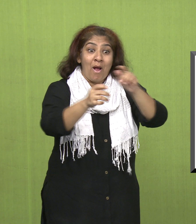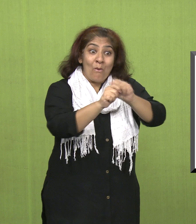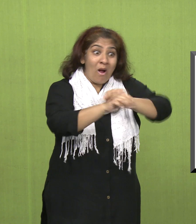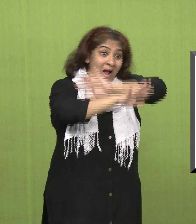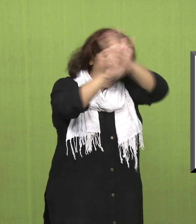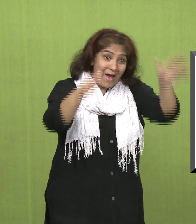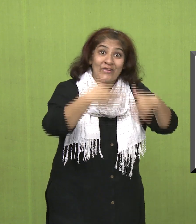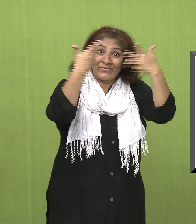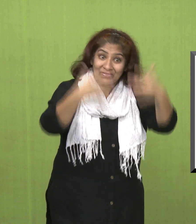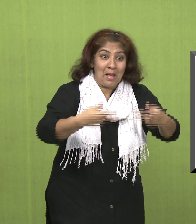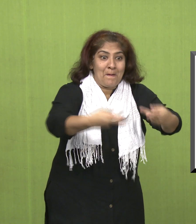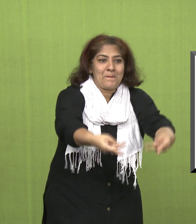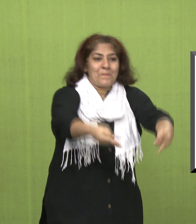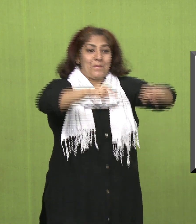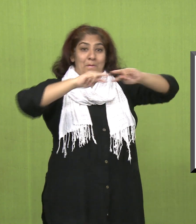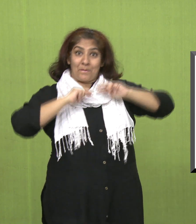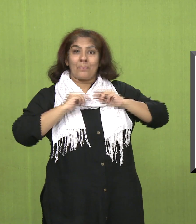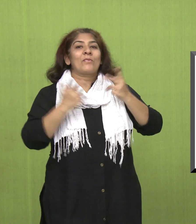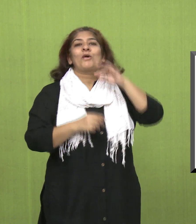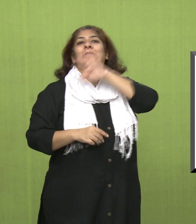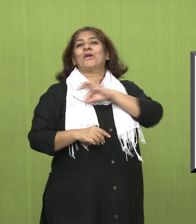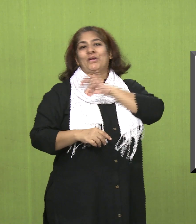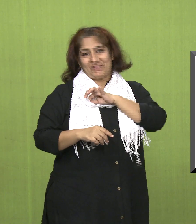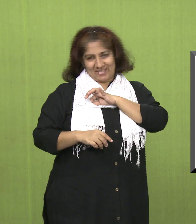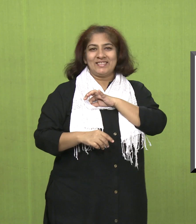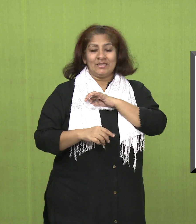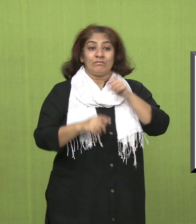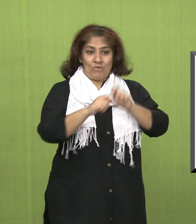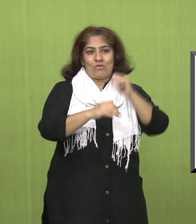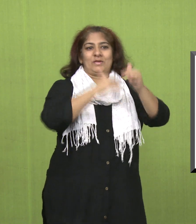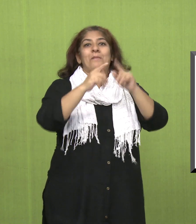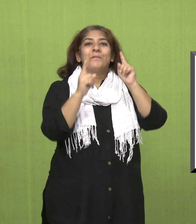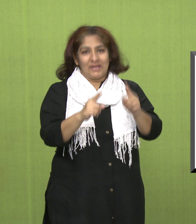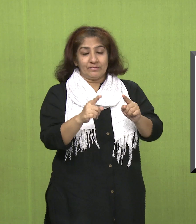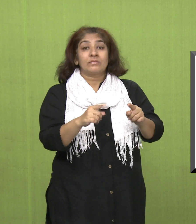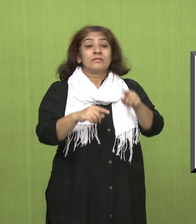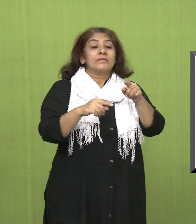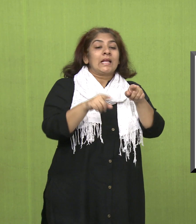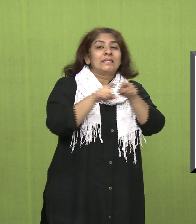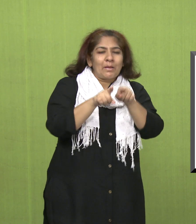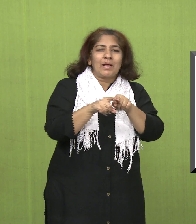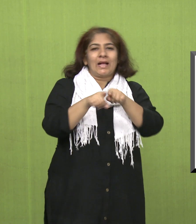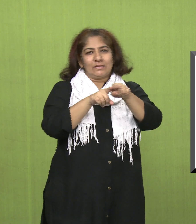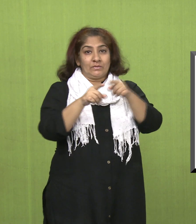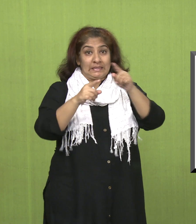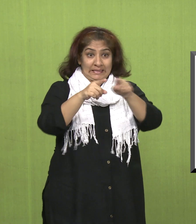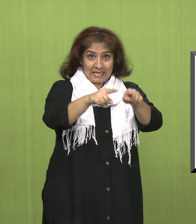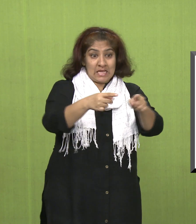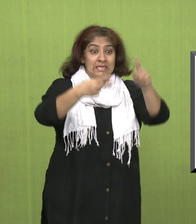you can benefit all your employees also. So that is why training is given to all your staff. So that will be